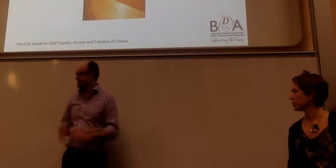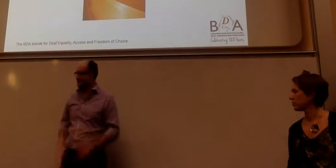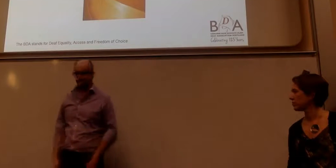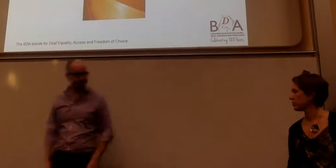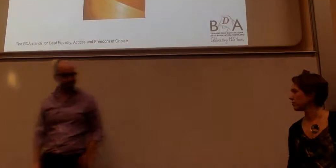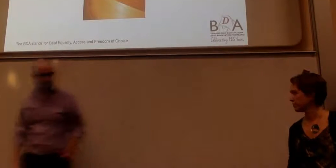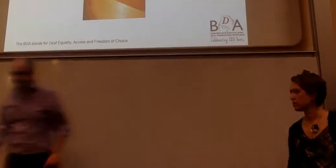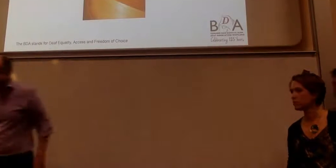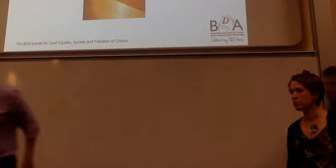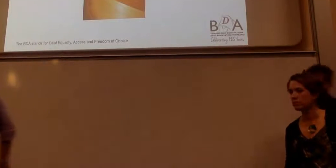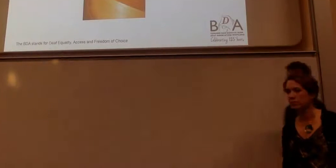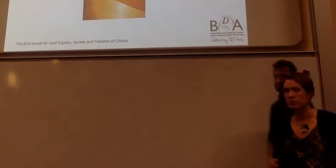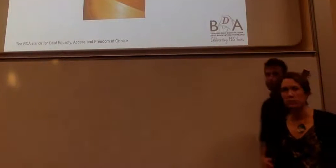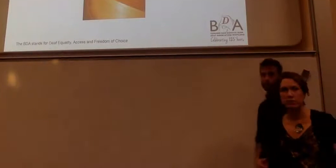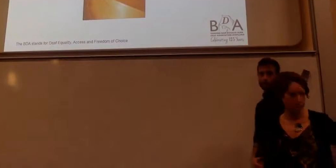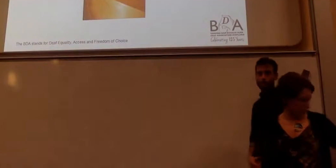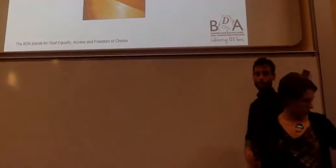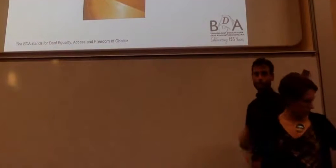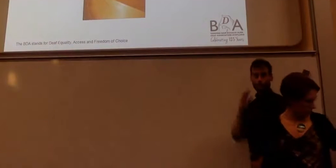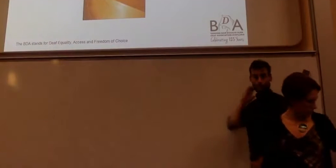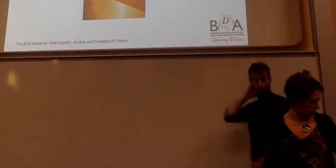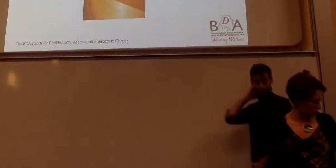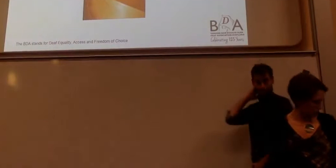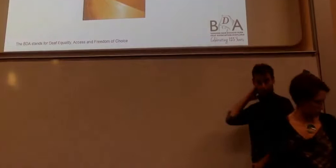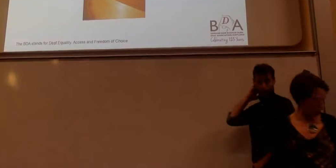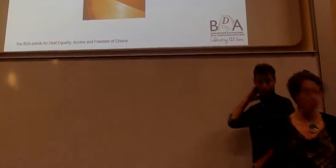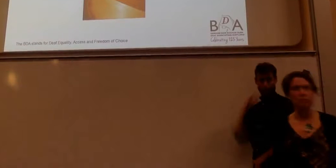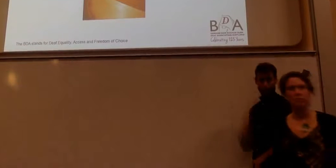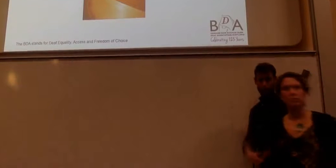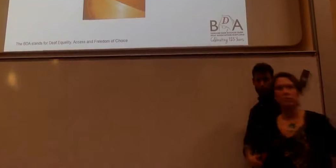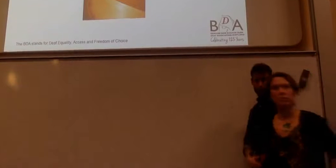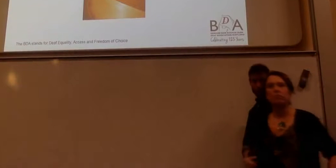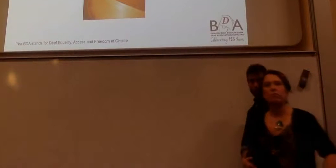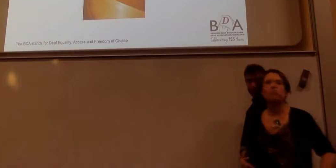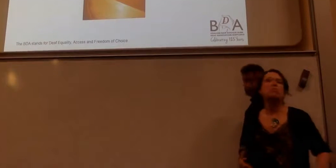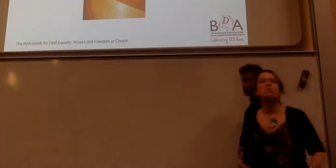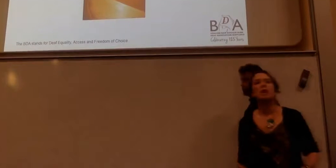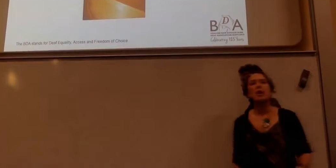ESL. So what's the criteria for that young man?